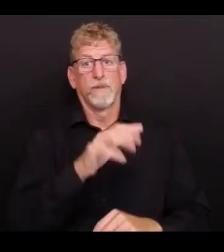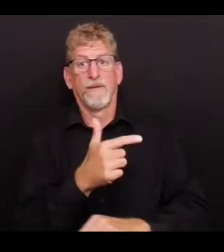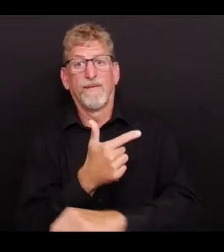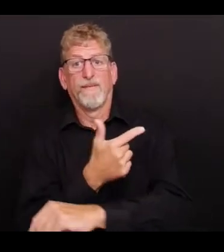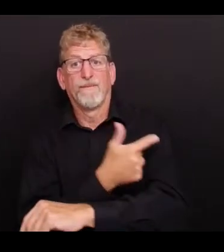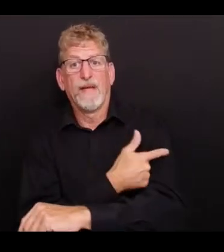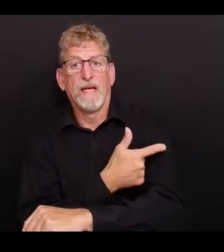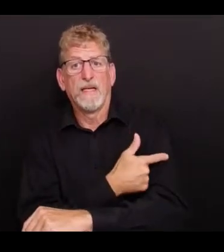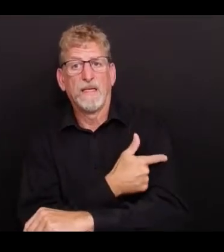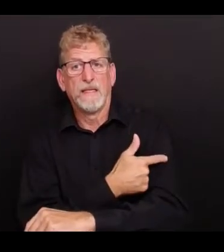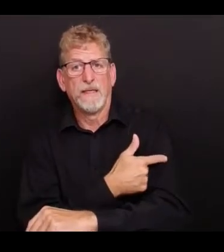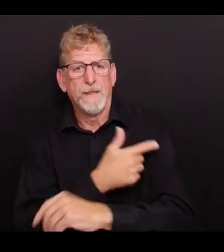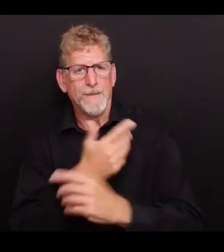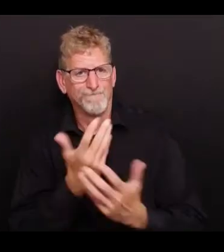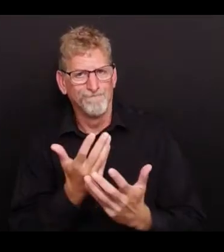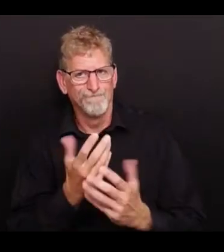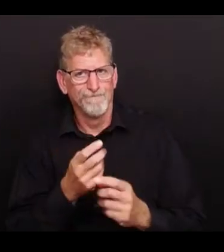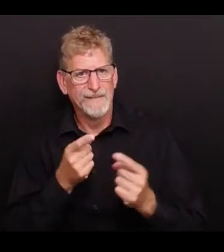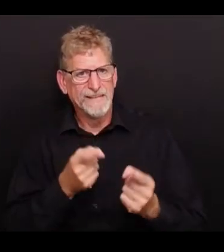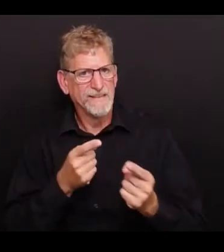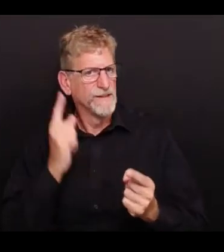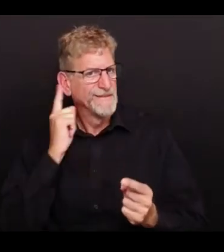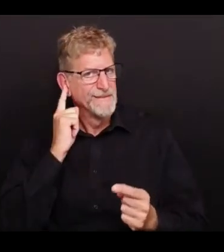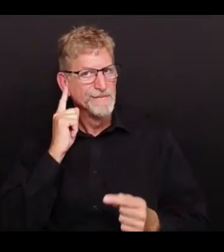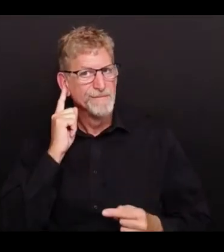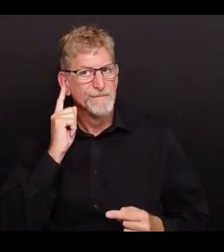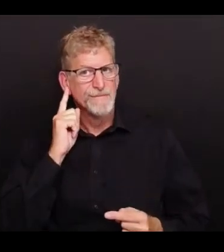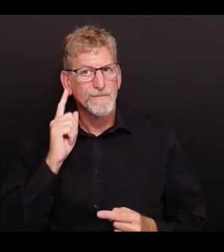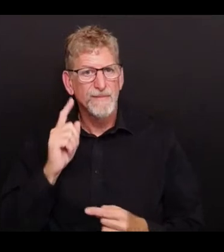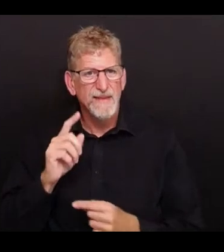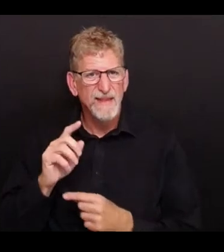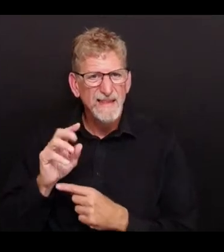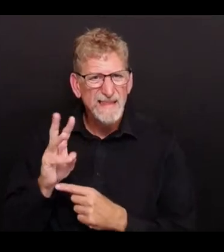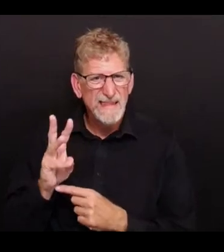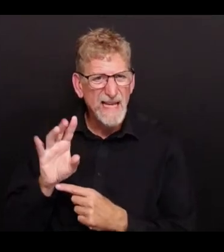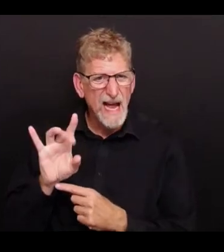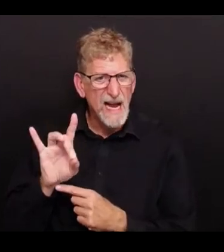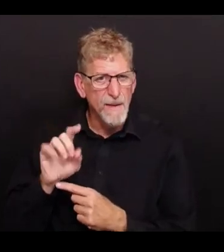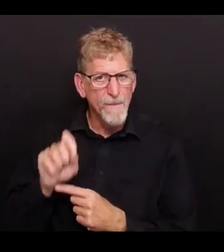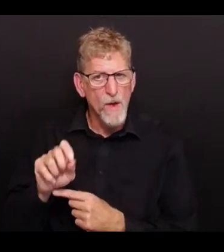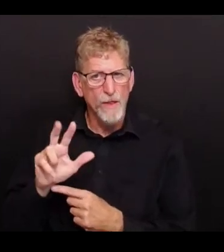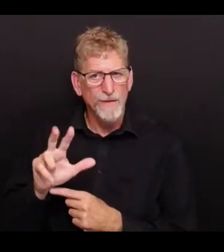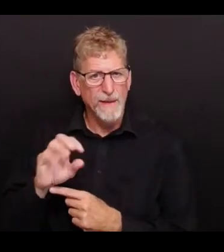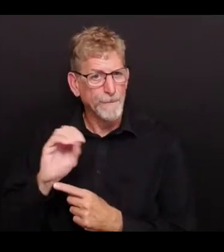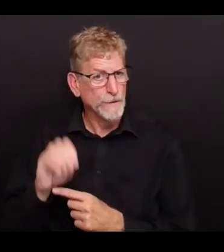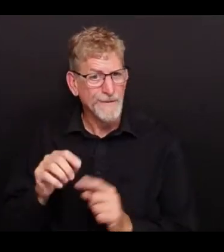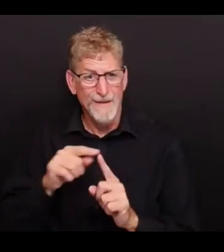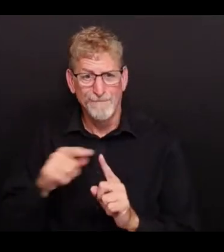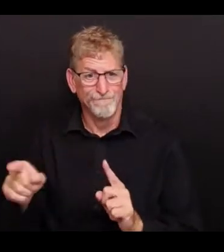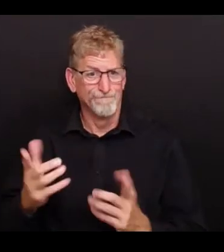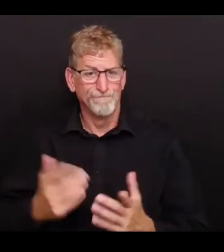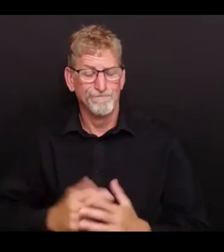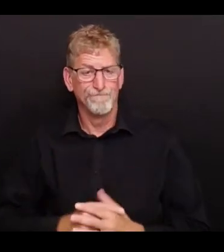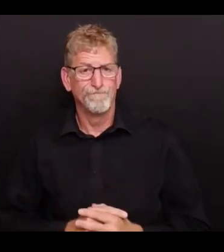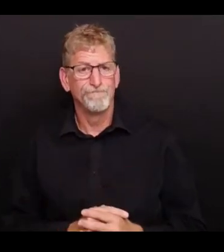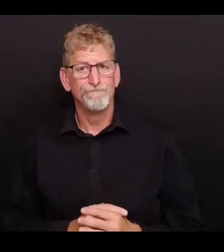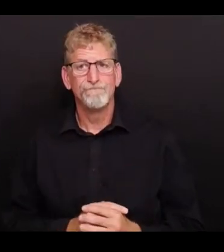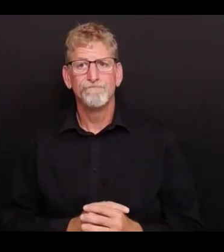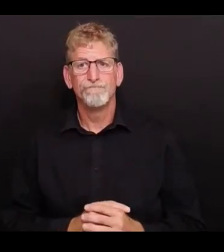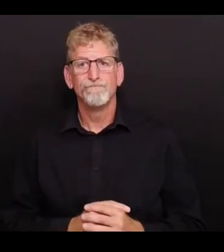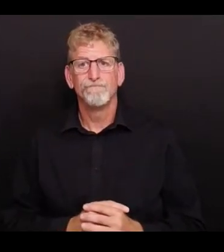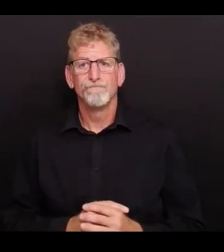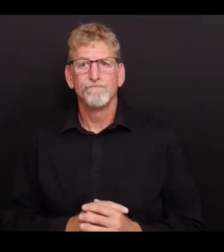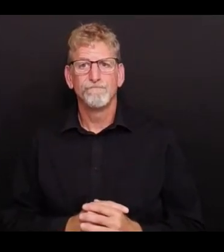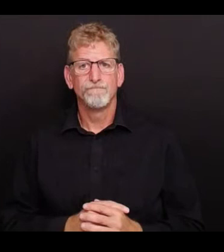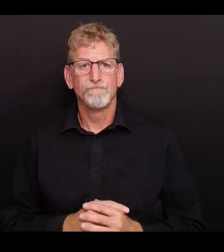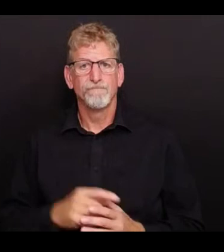while 68.3% of Minnesotans living in high SVI zip codes have had their first dose, compared to 75.6% of